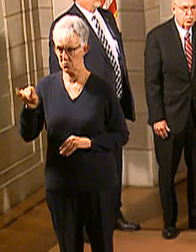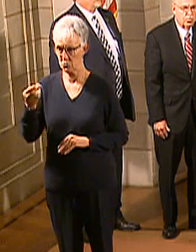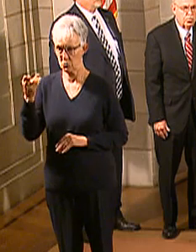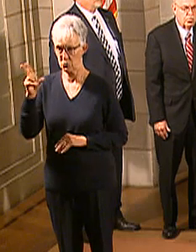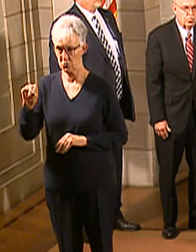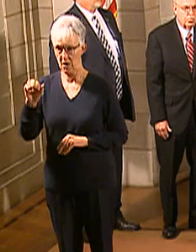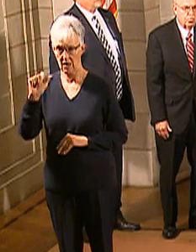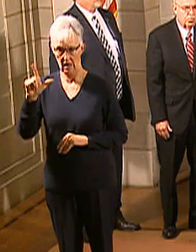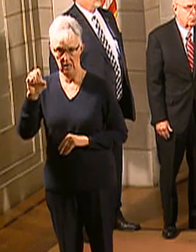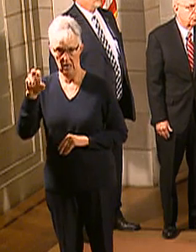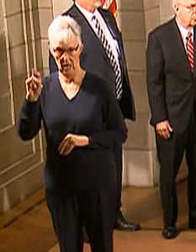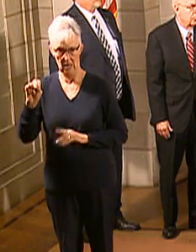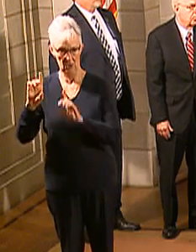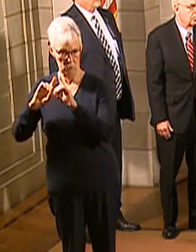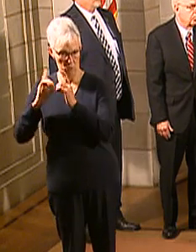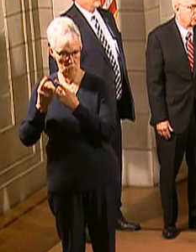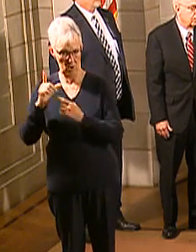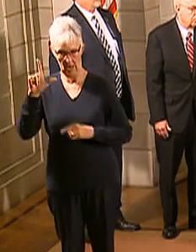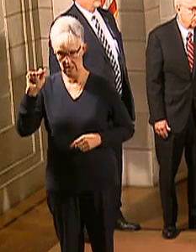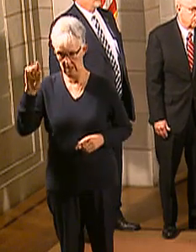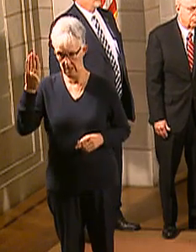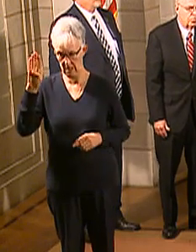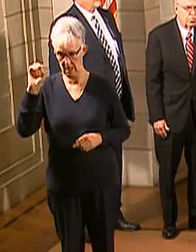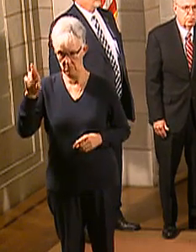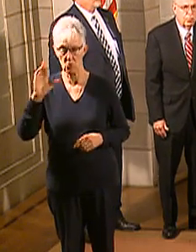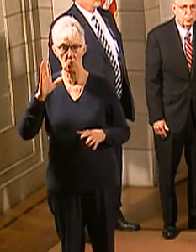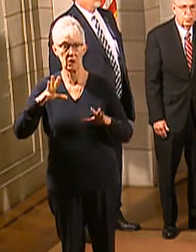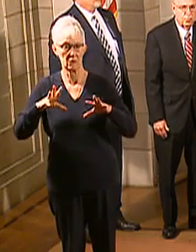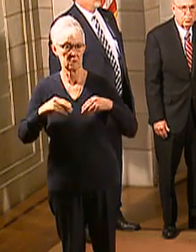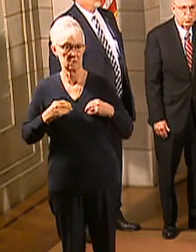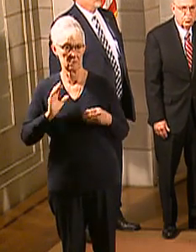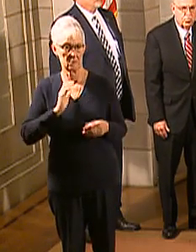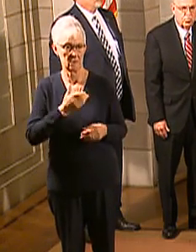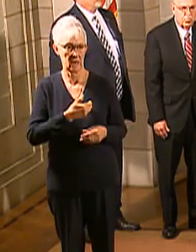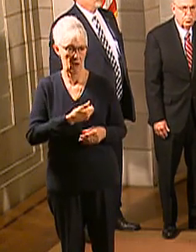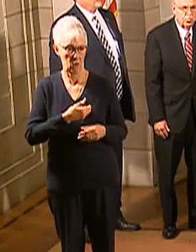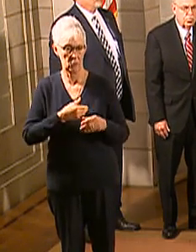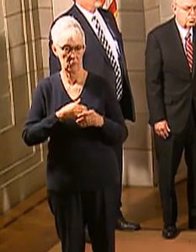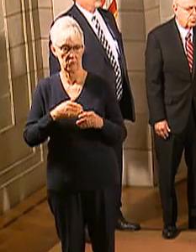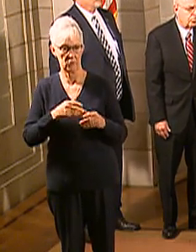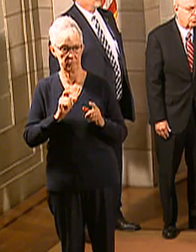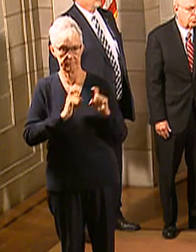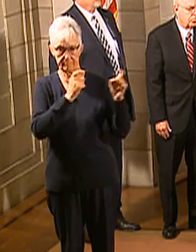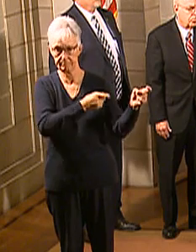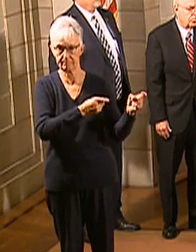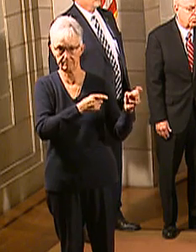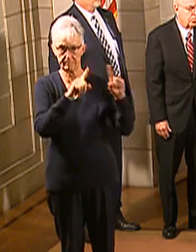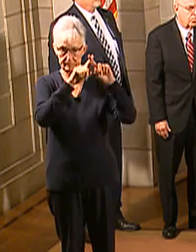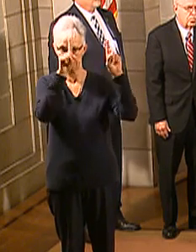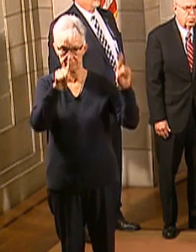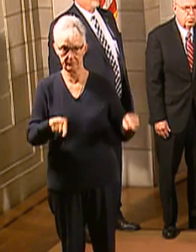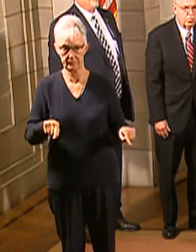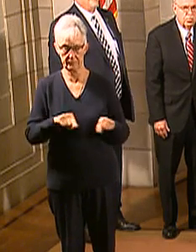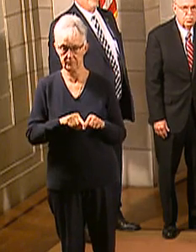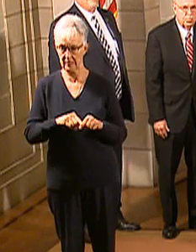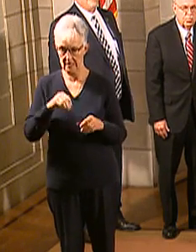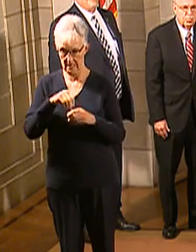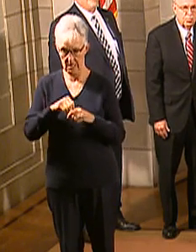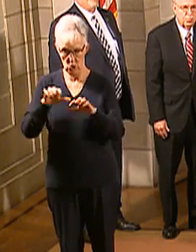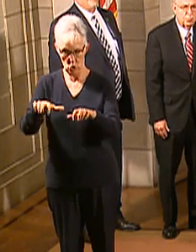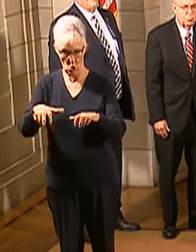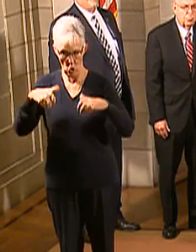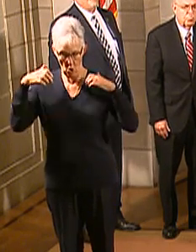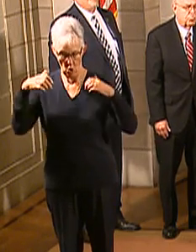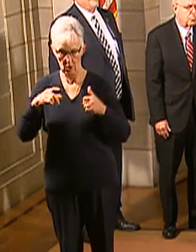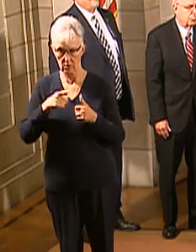for the Department of Labor, who is going to be accepting our proclamation here in a little bit. Also joining us in the audience, but not speaking,